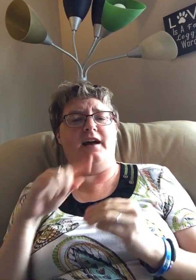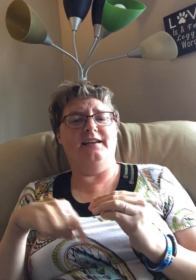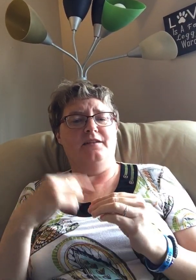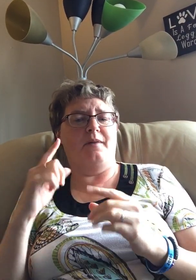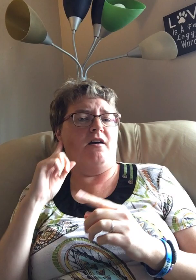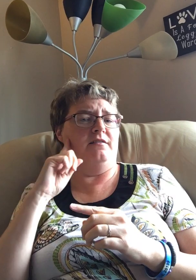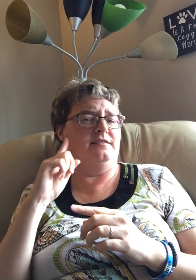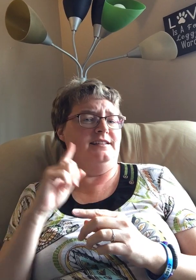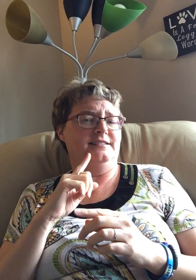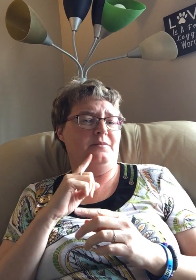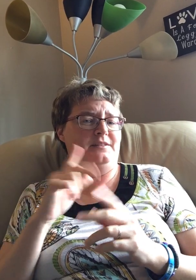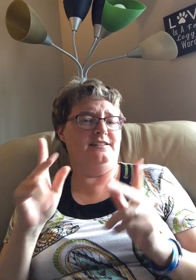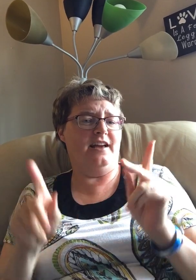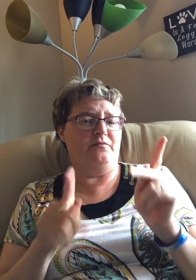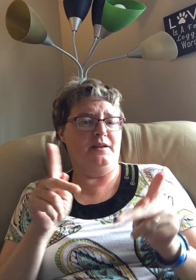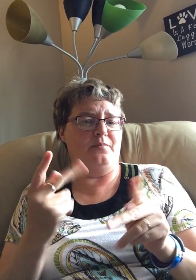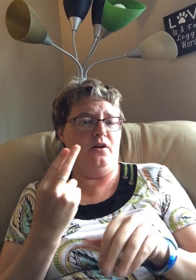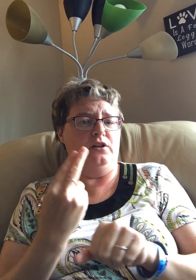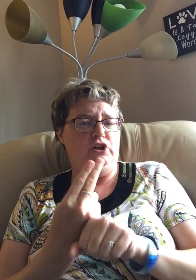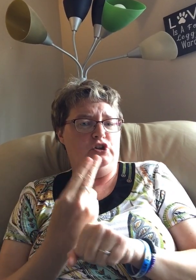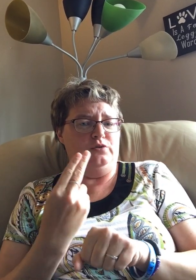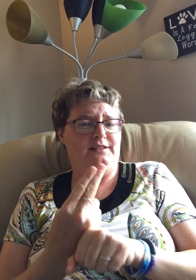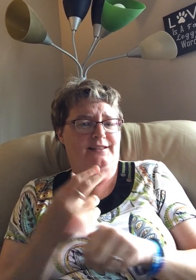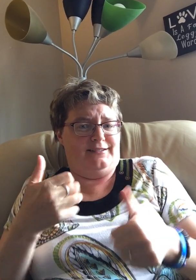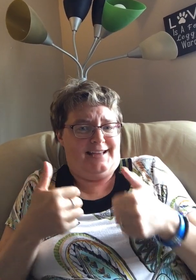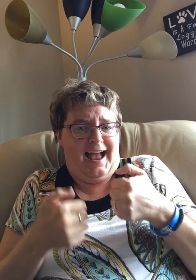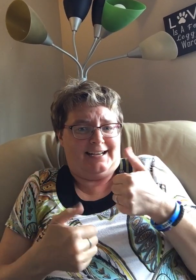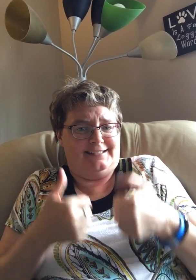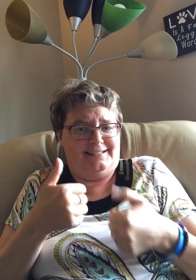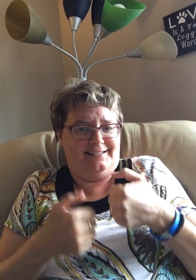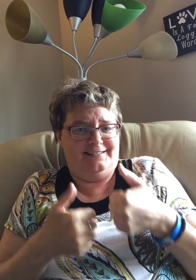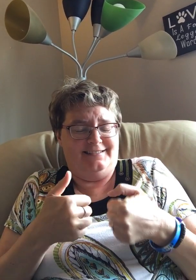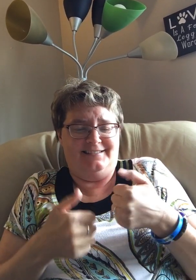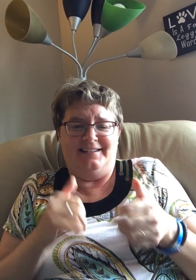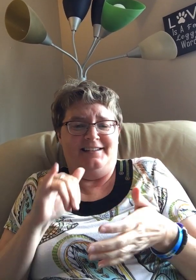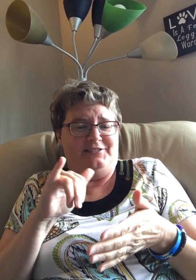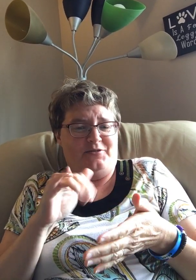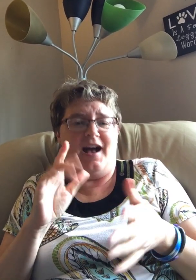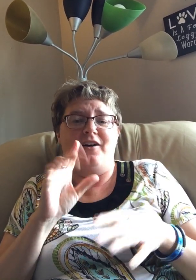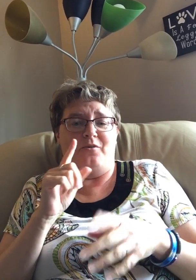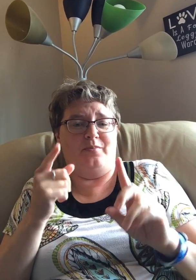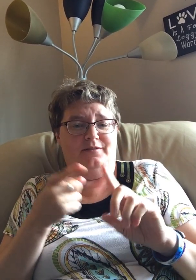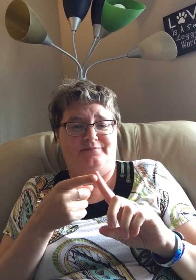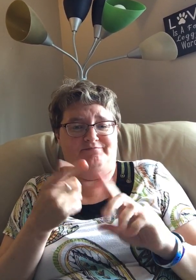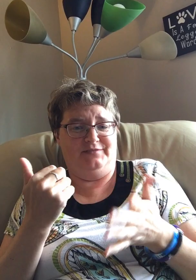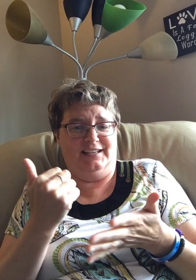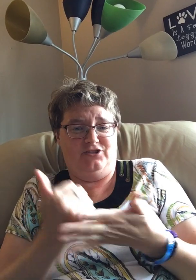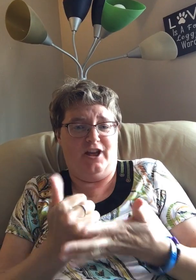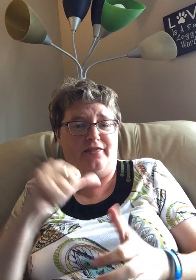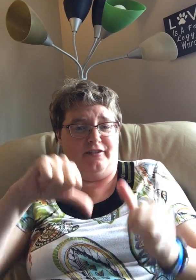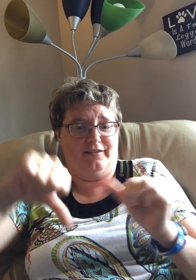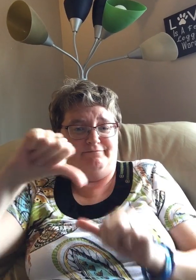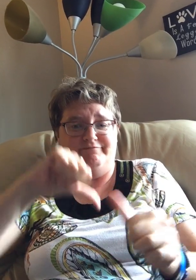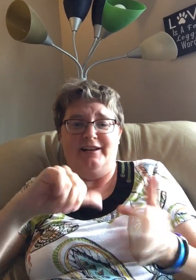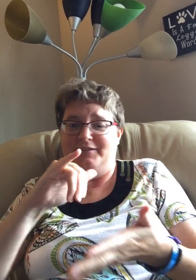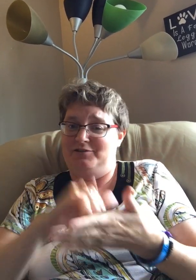talking about some of the deaf people using their text to help each other. So